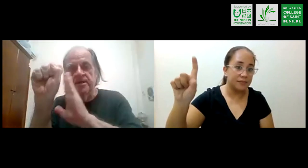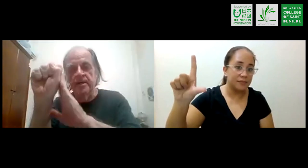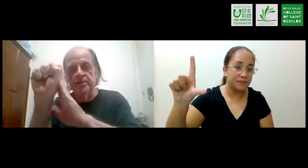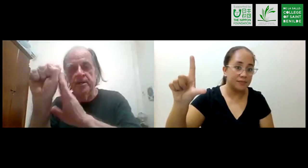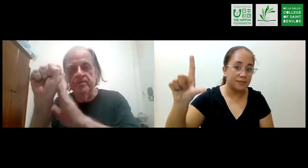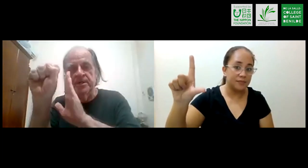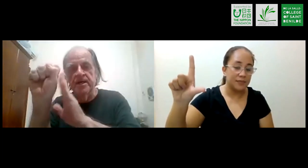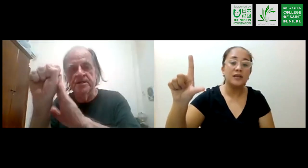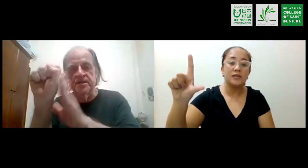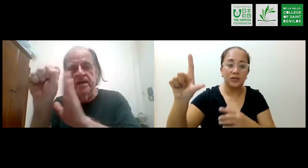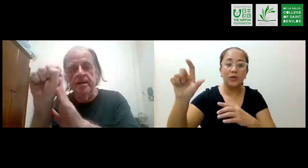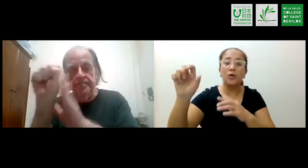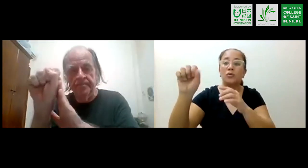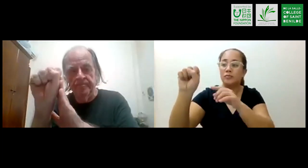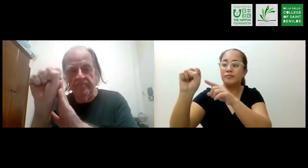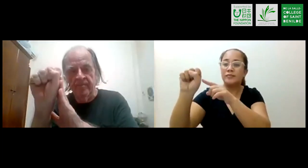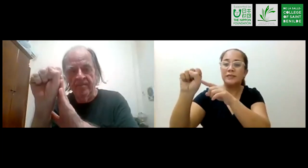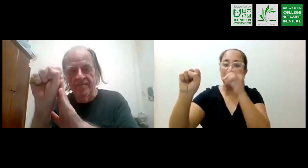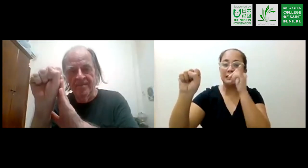So this hand shape stays the same